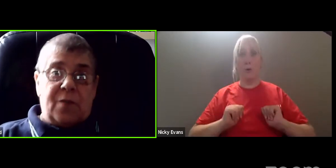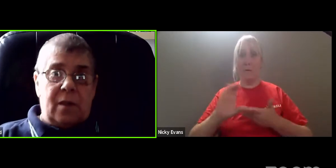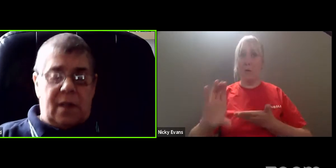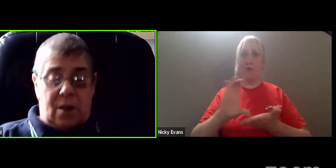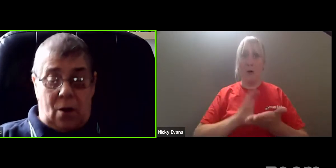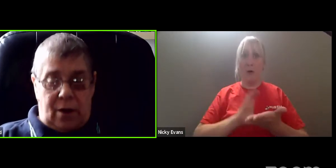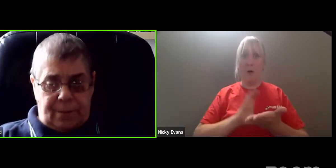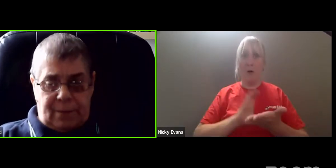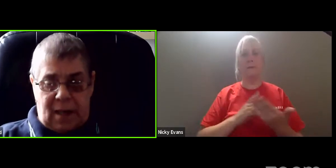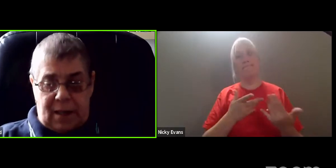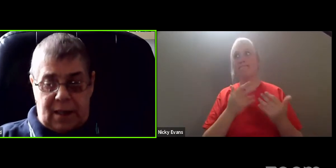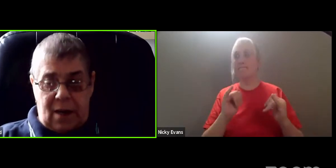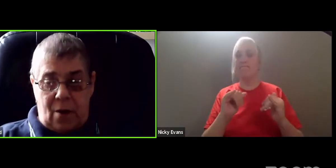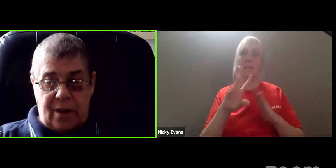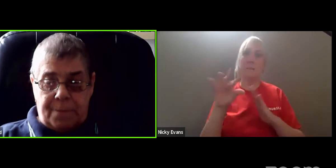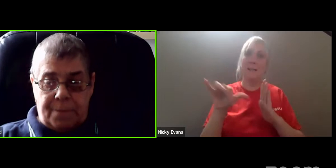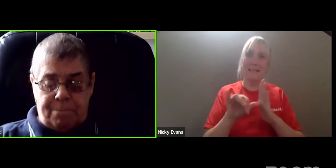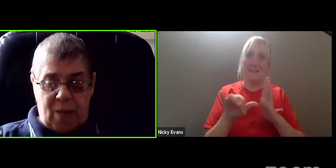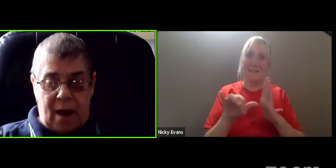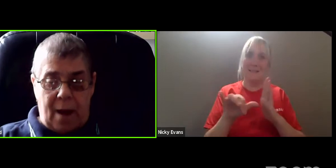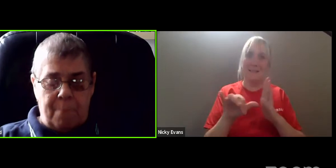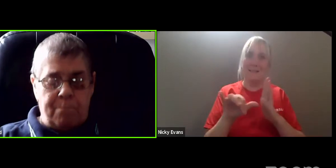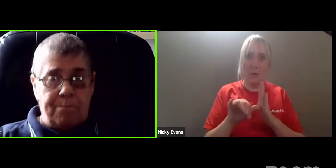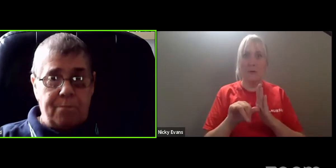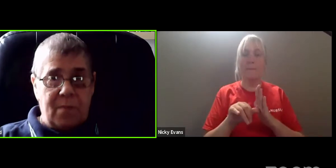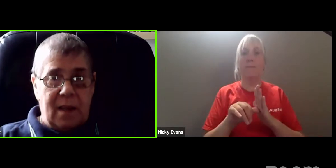Hardship is often denied.